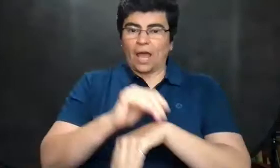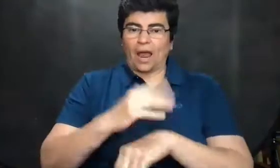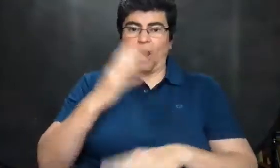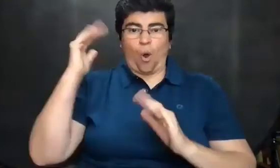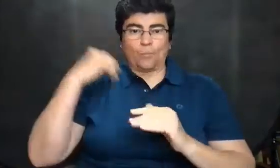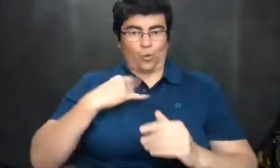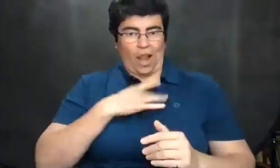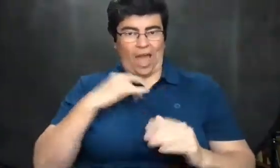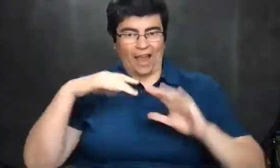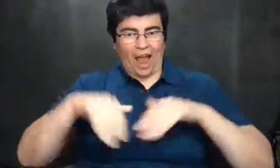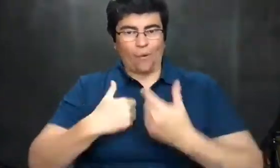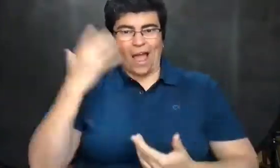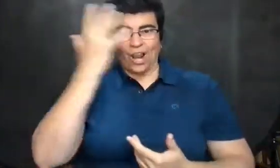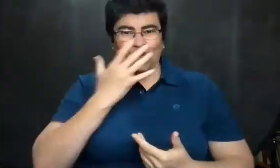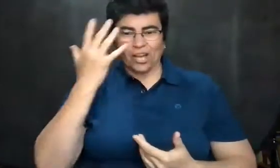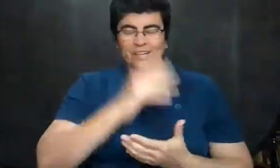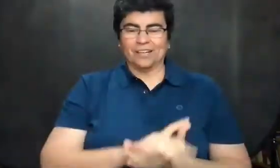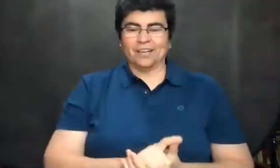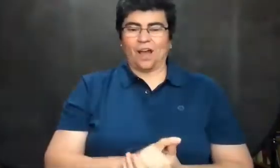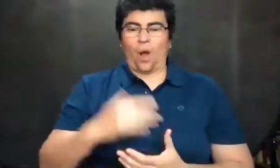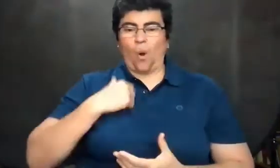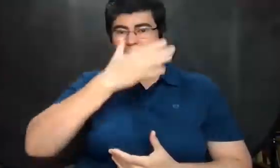look. Oh, I forgot.